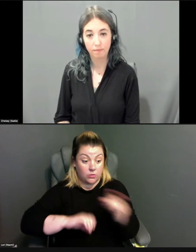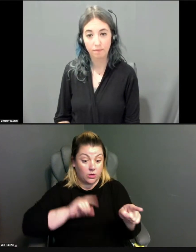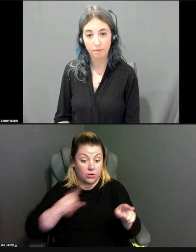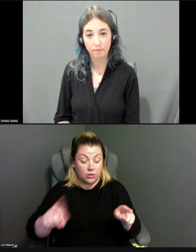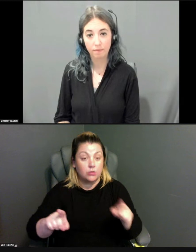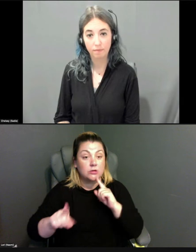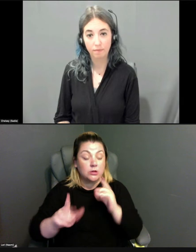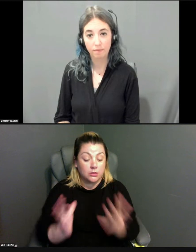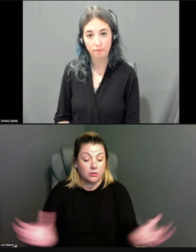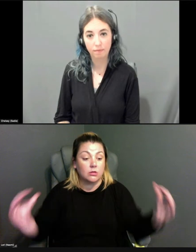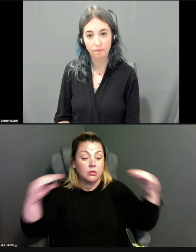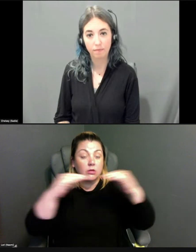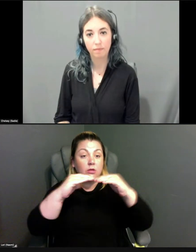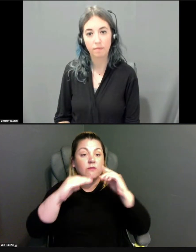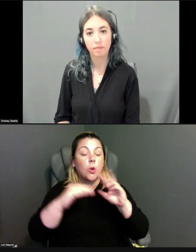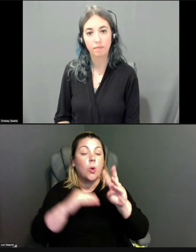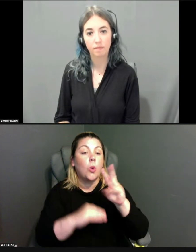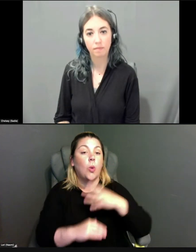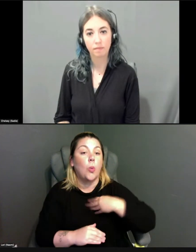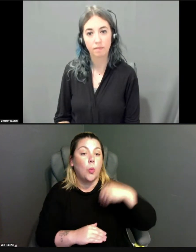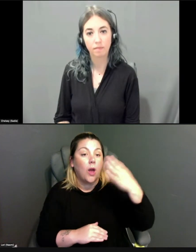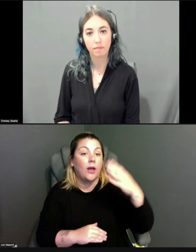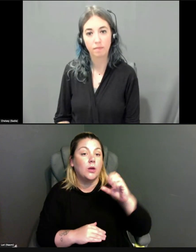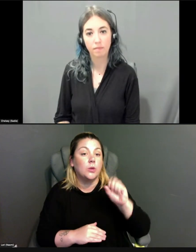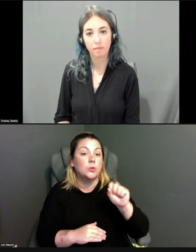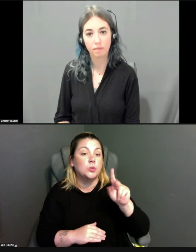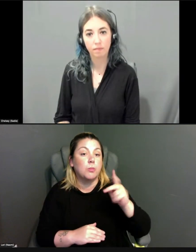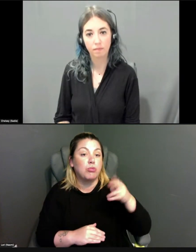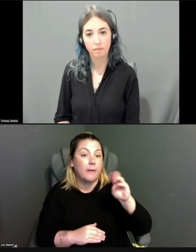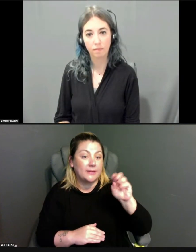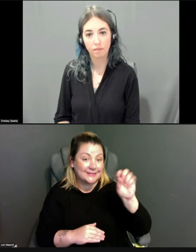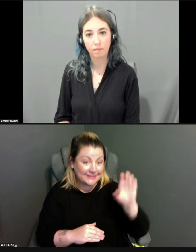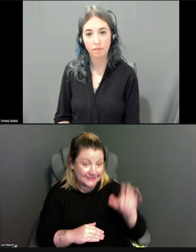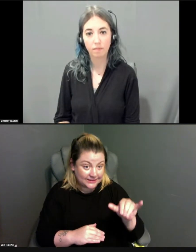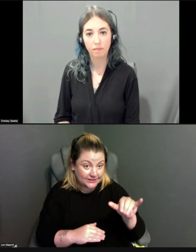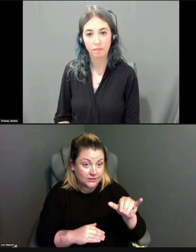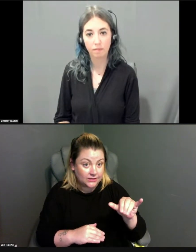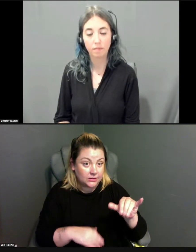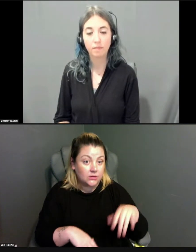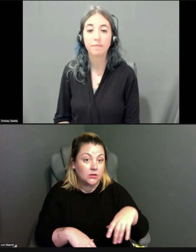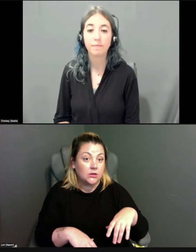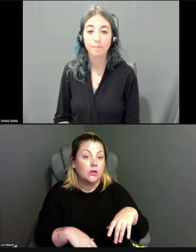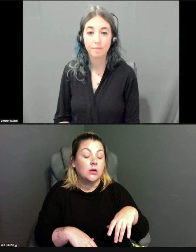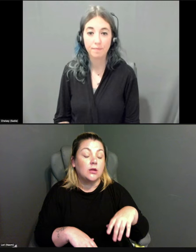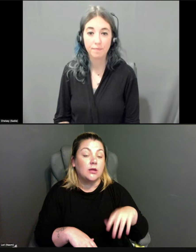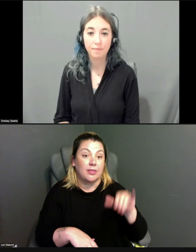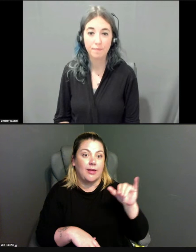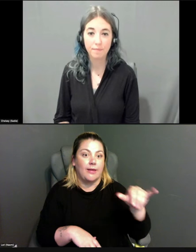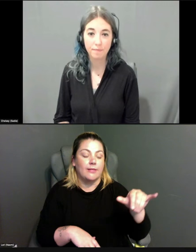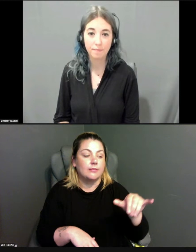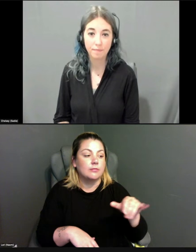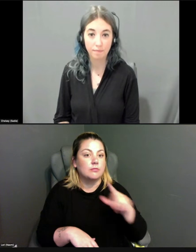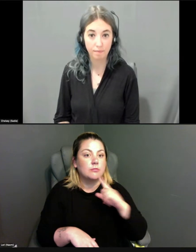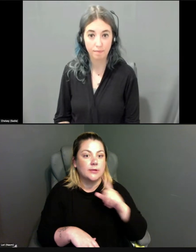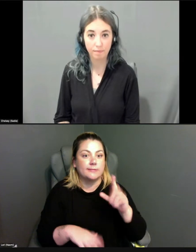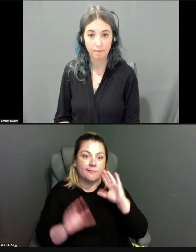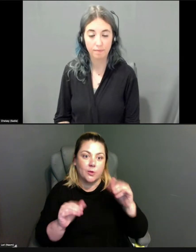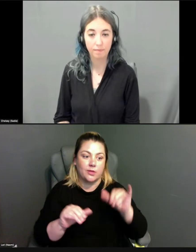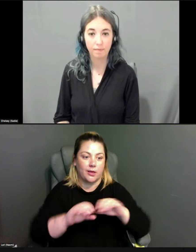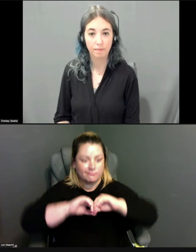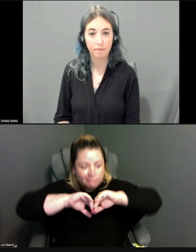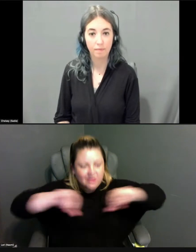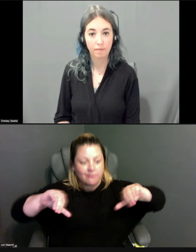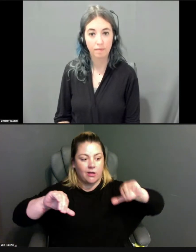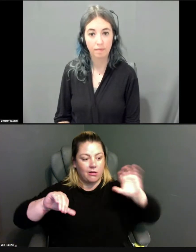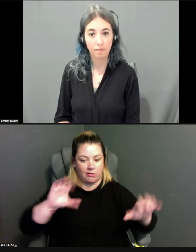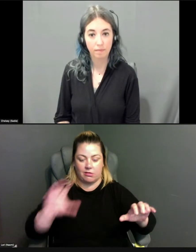go check those show notes from episode 1 because some of the people that are cited there are some of the people who have spoken about that.